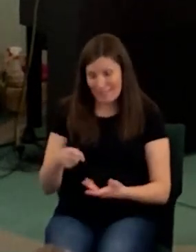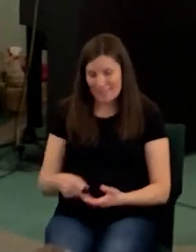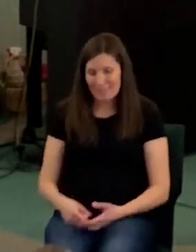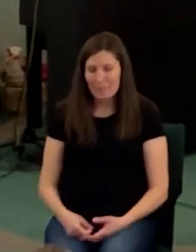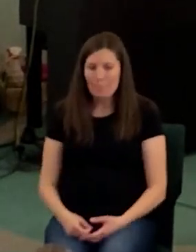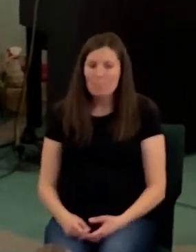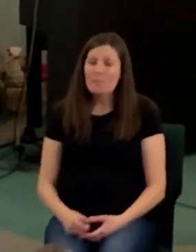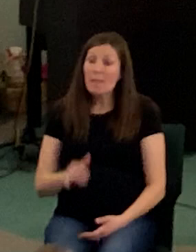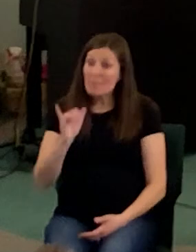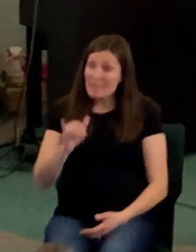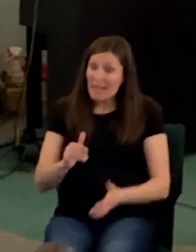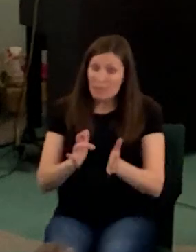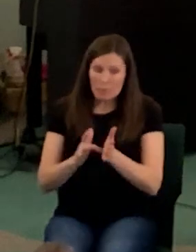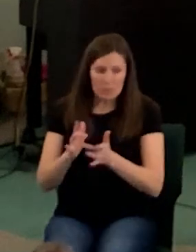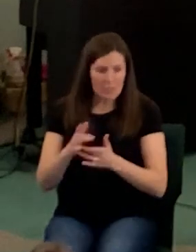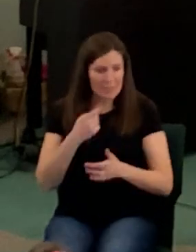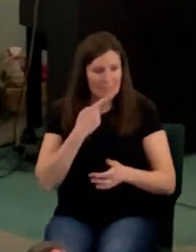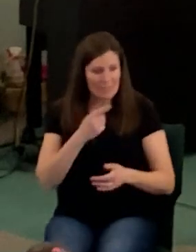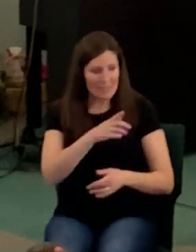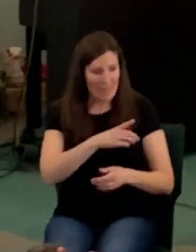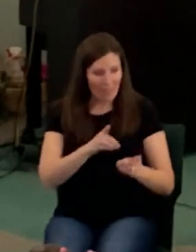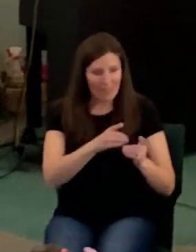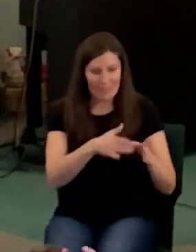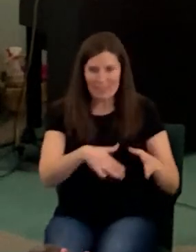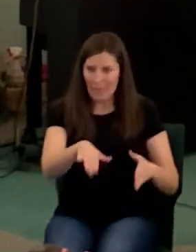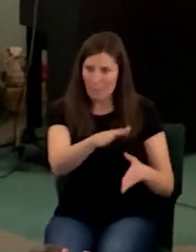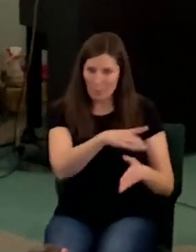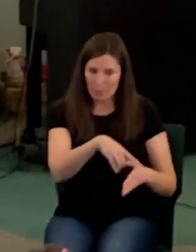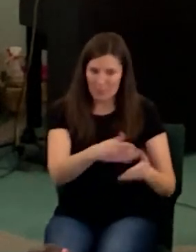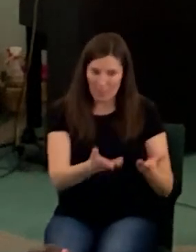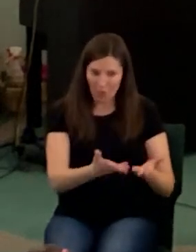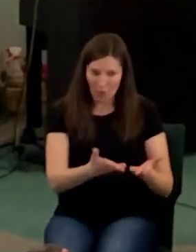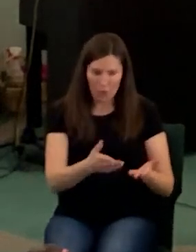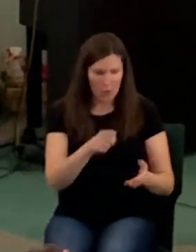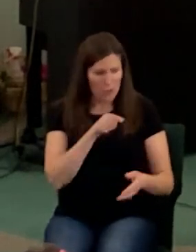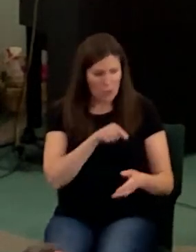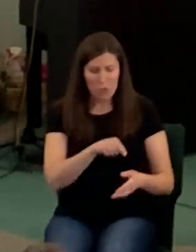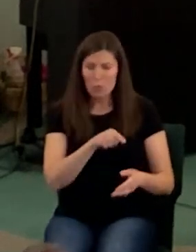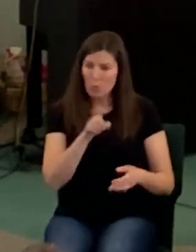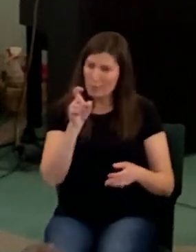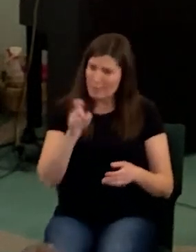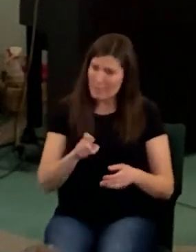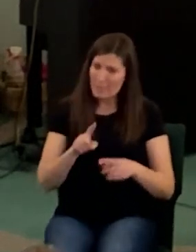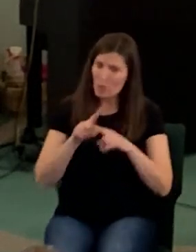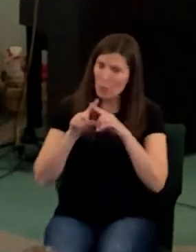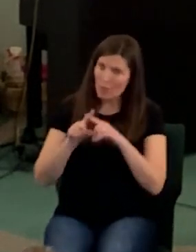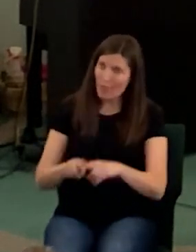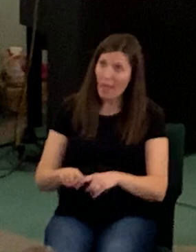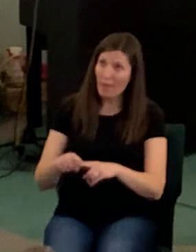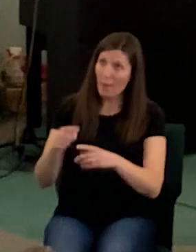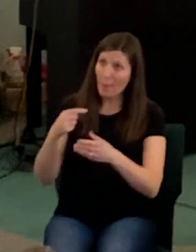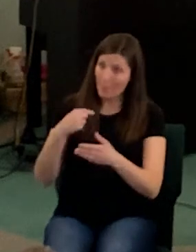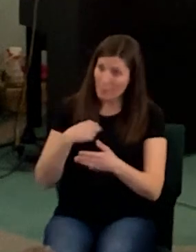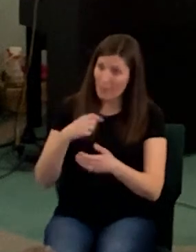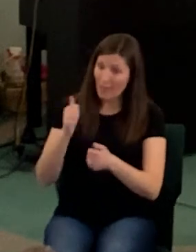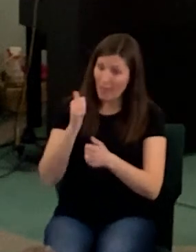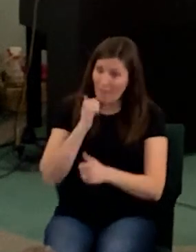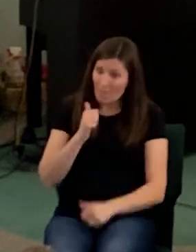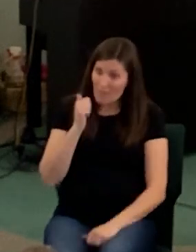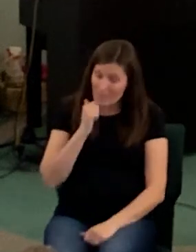And that's what Jesus is telling these guys here. You're going to need to rely on this every single day.